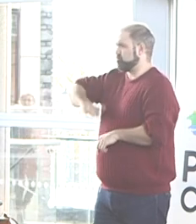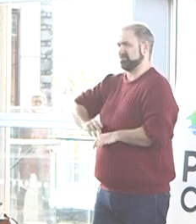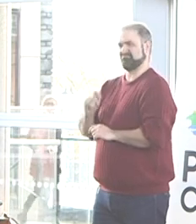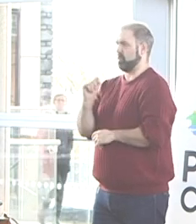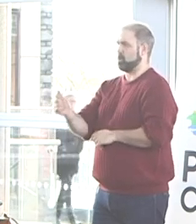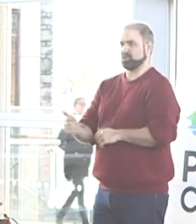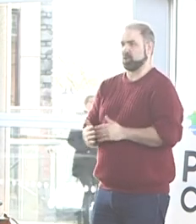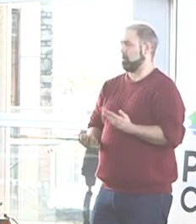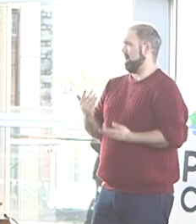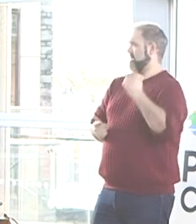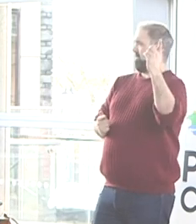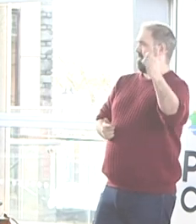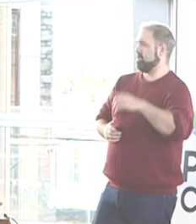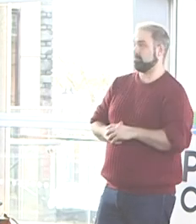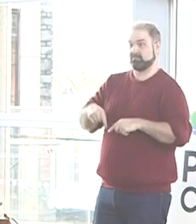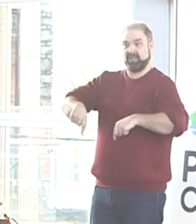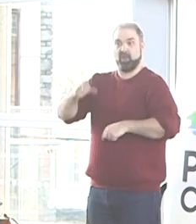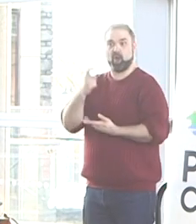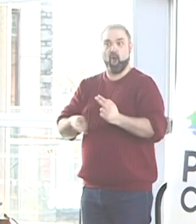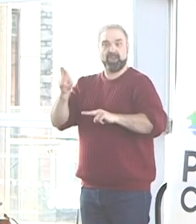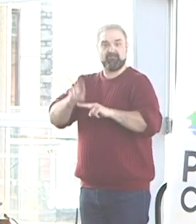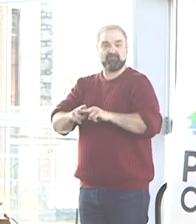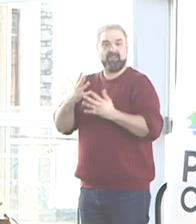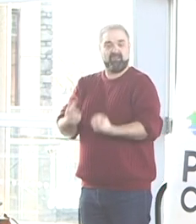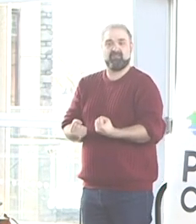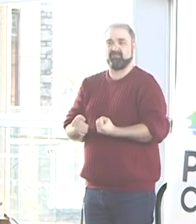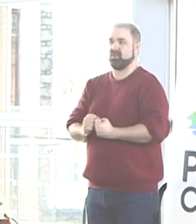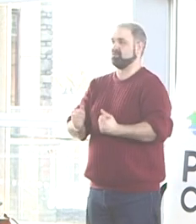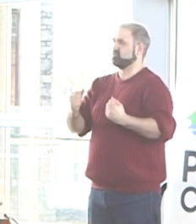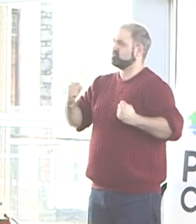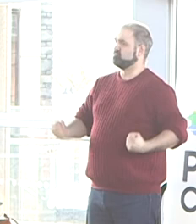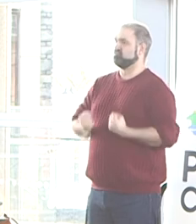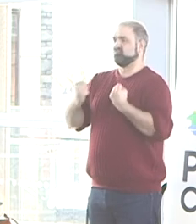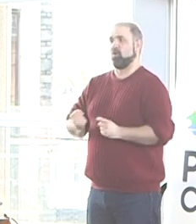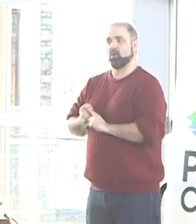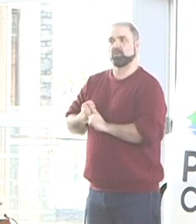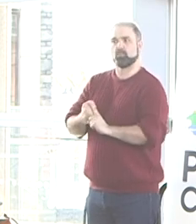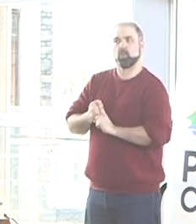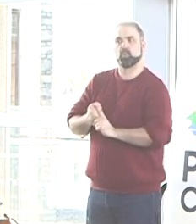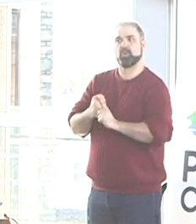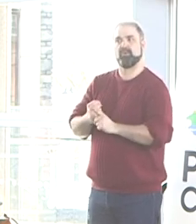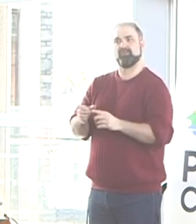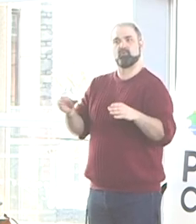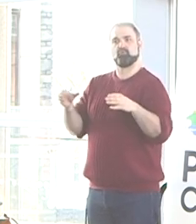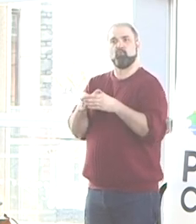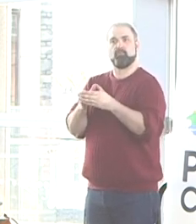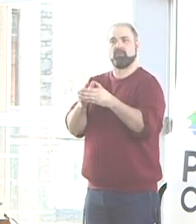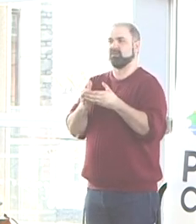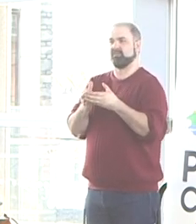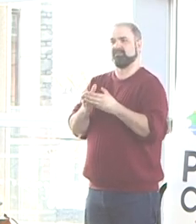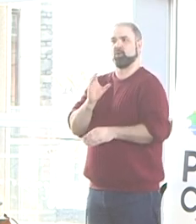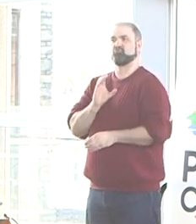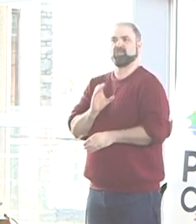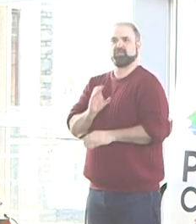line. And I think we should say, certainly here in Cardiff, we have an extremely strong, supportive group of Christian